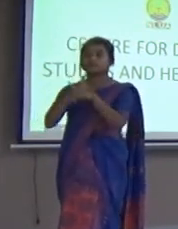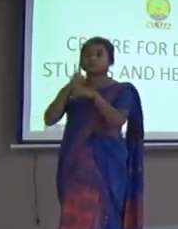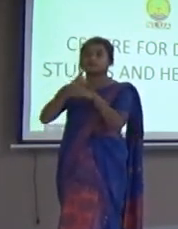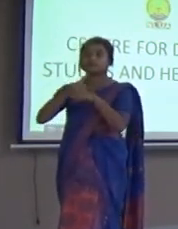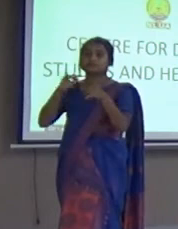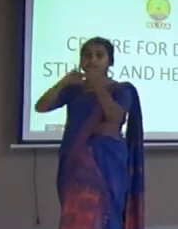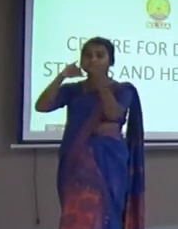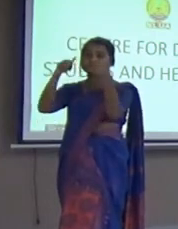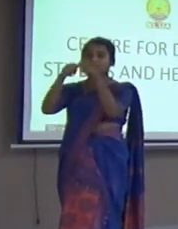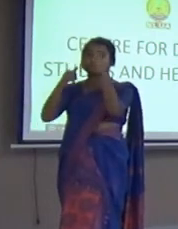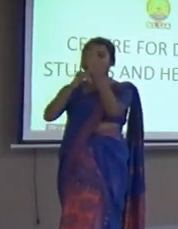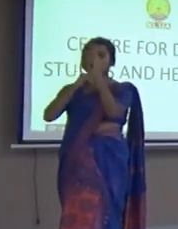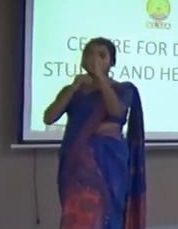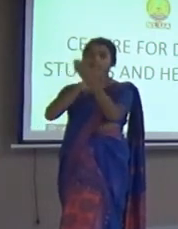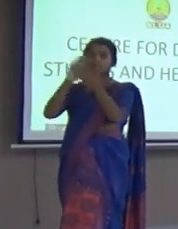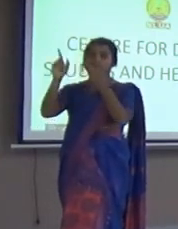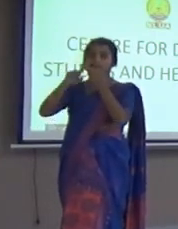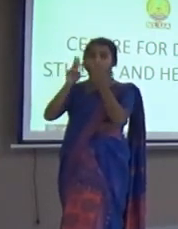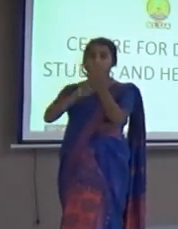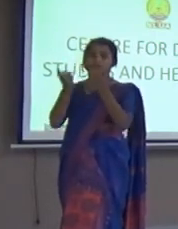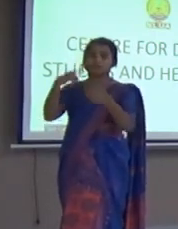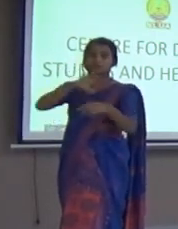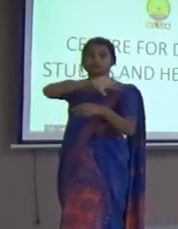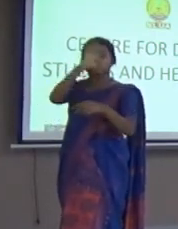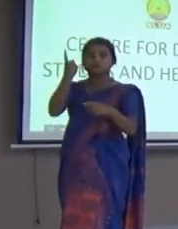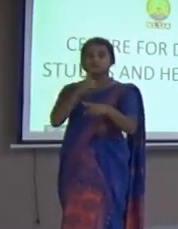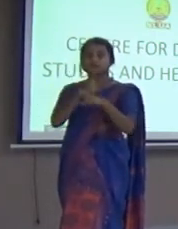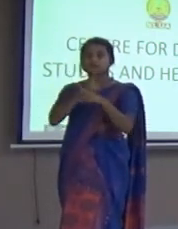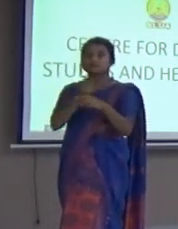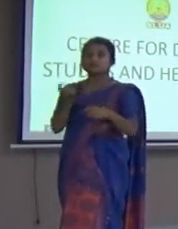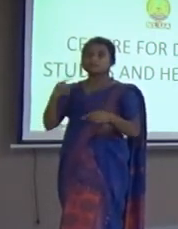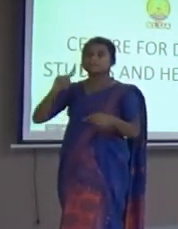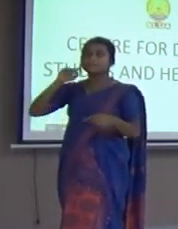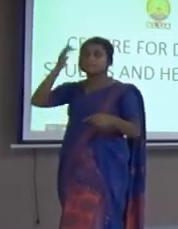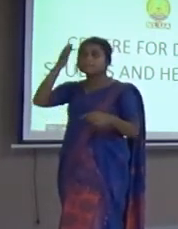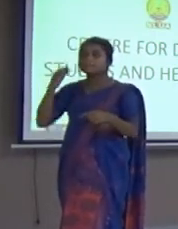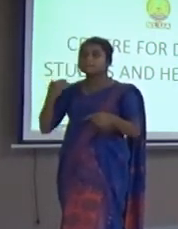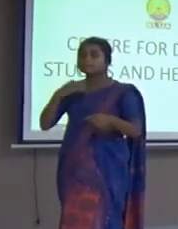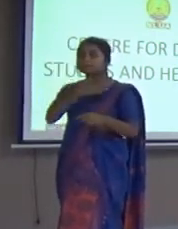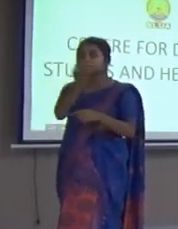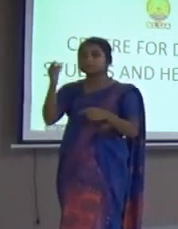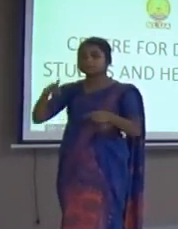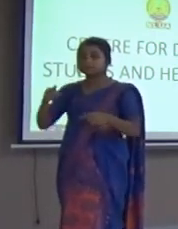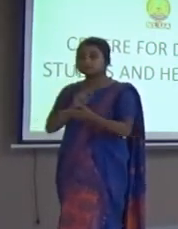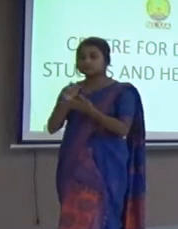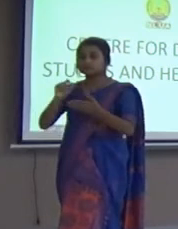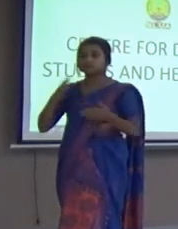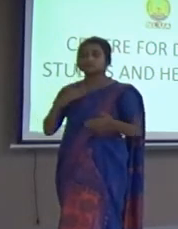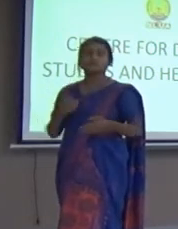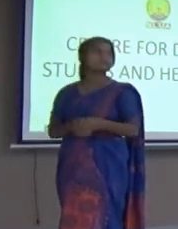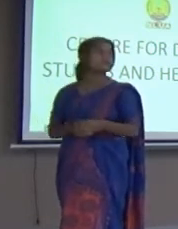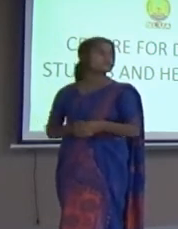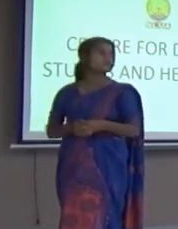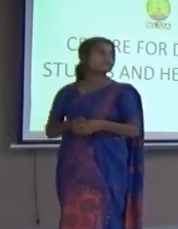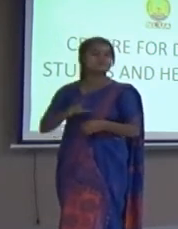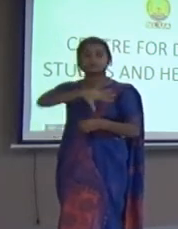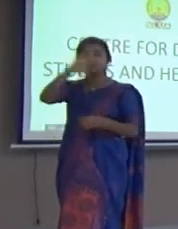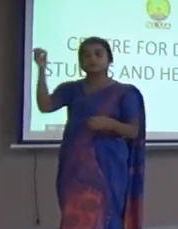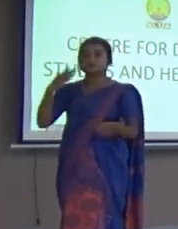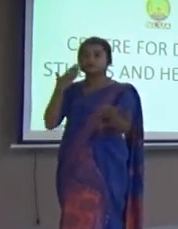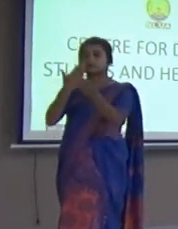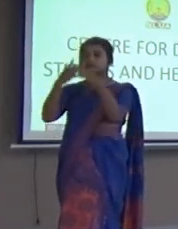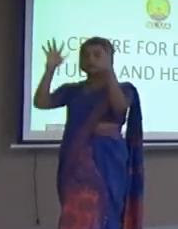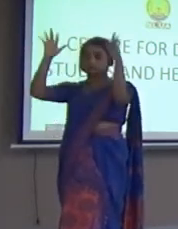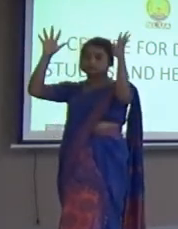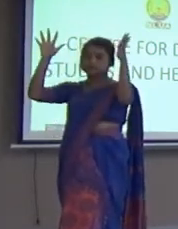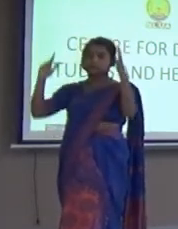the faculty members and the students who are associated with this center, and I wish this center all the best. Thank you